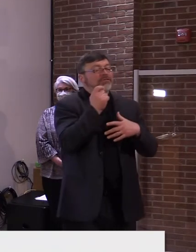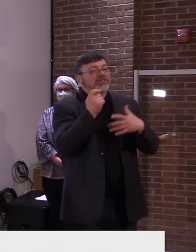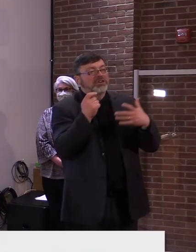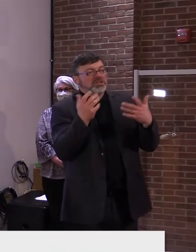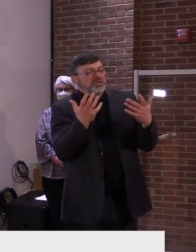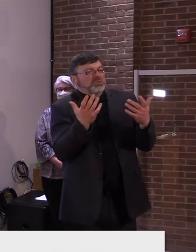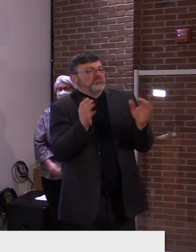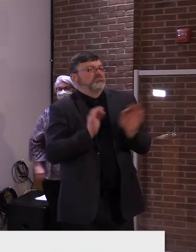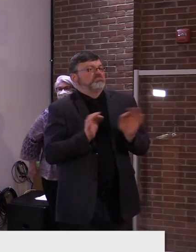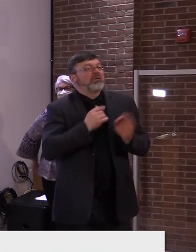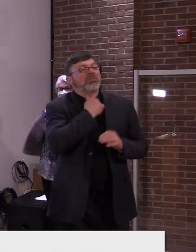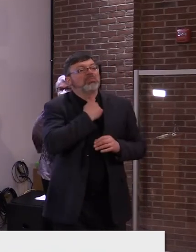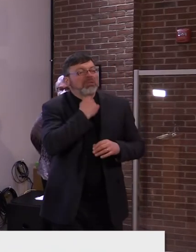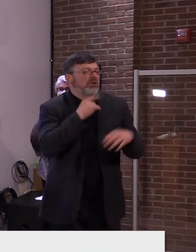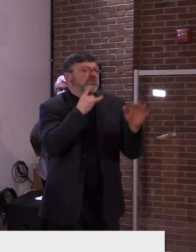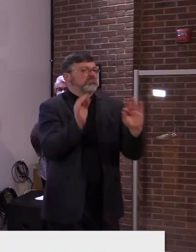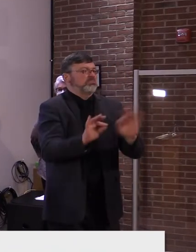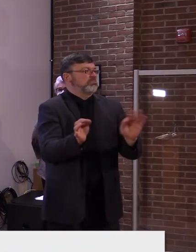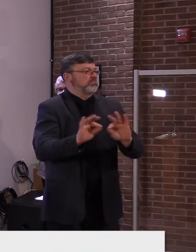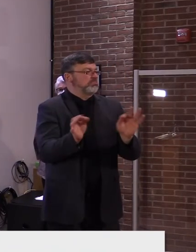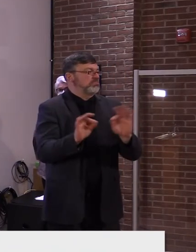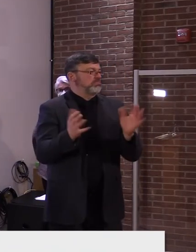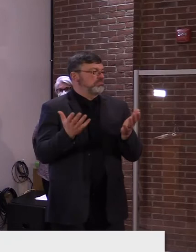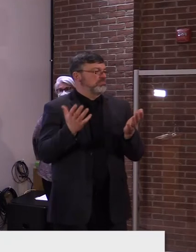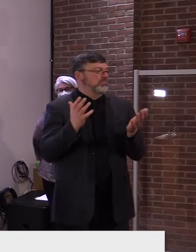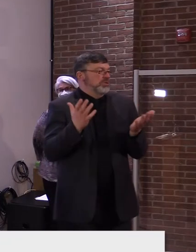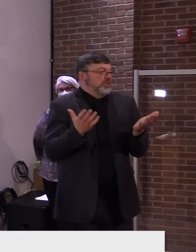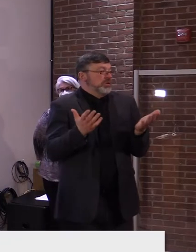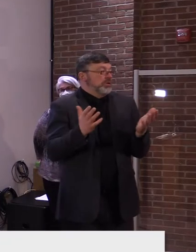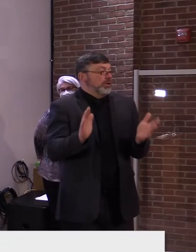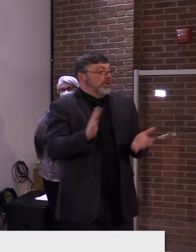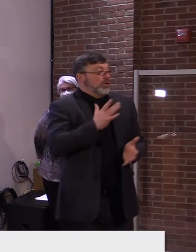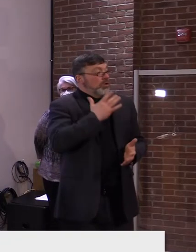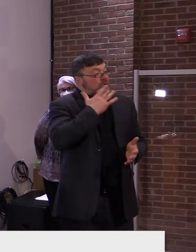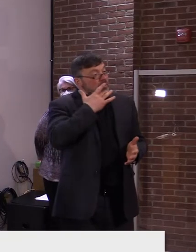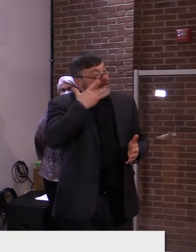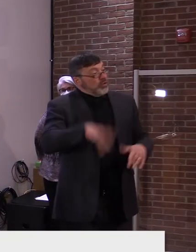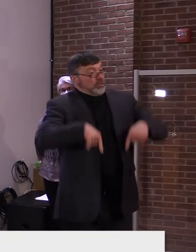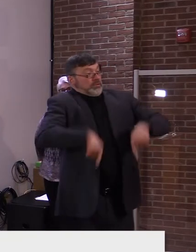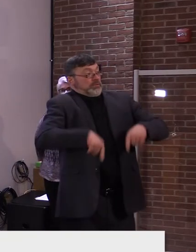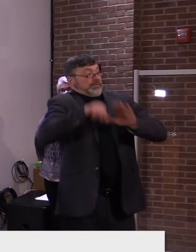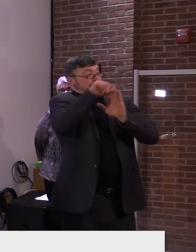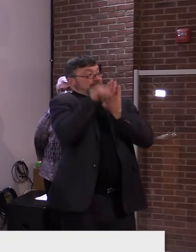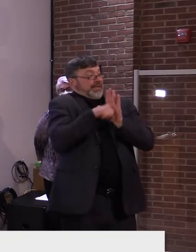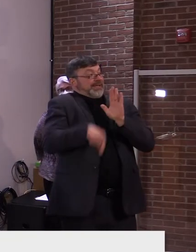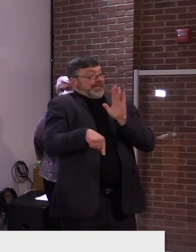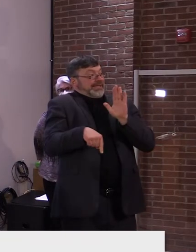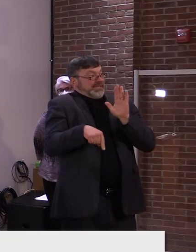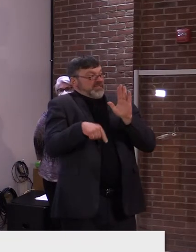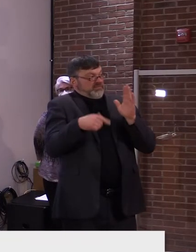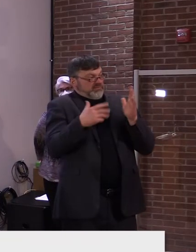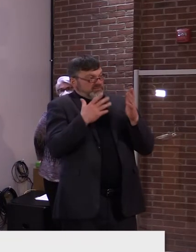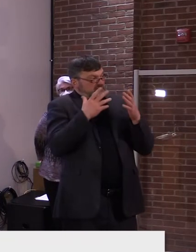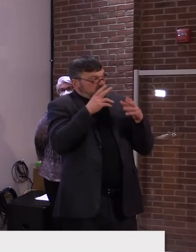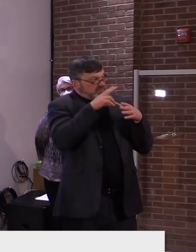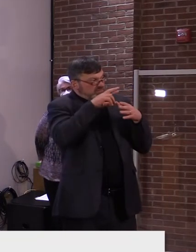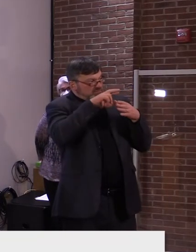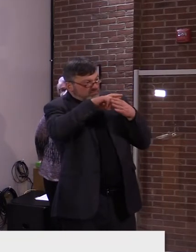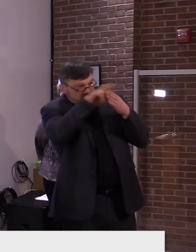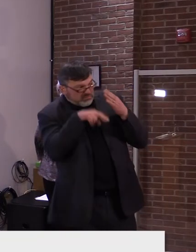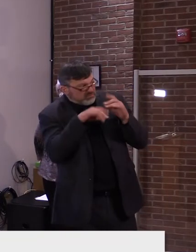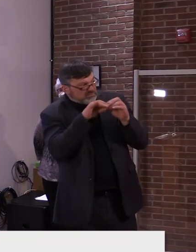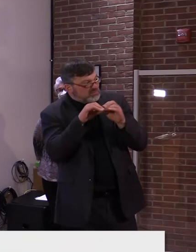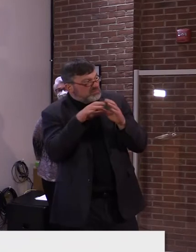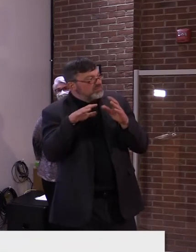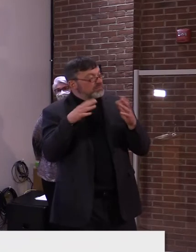such a low disease rate from COVID compared to really the whole country. But that means we do